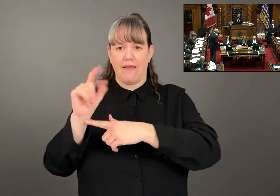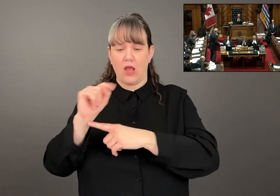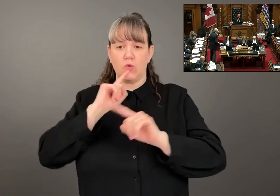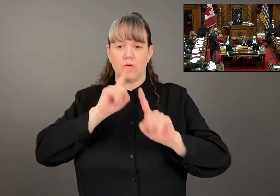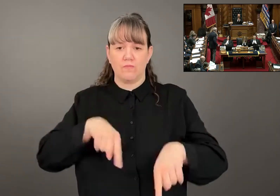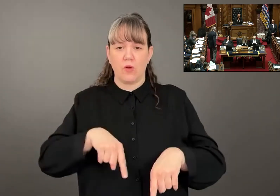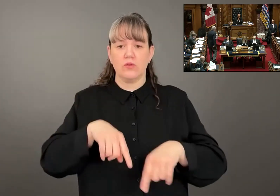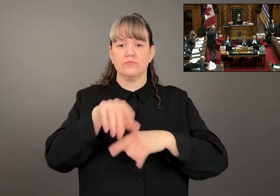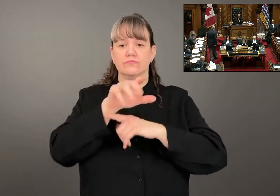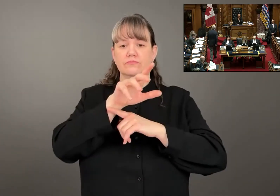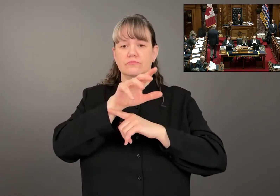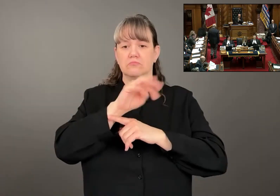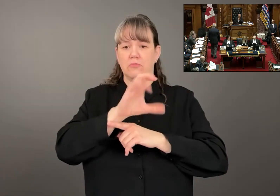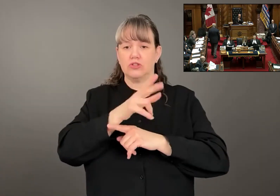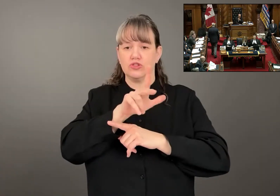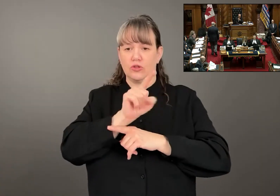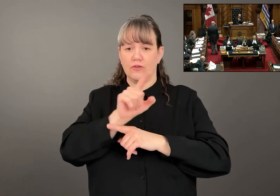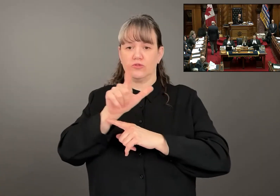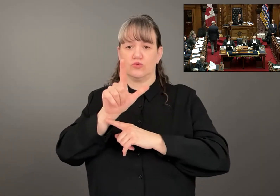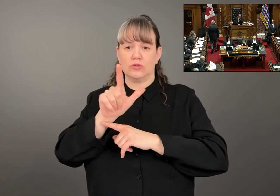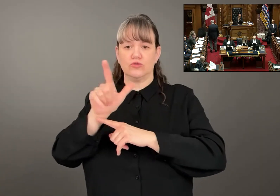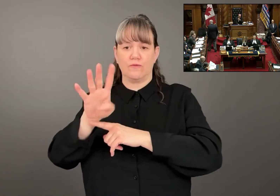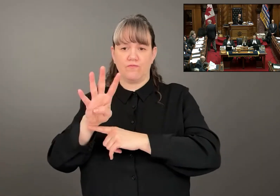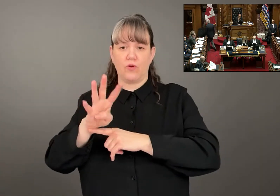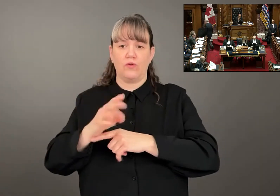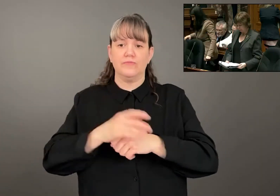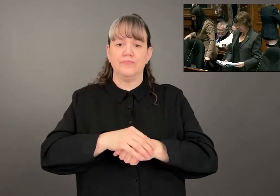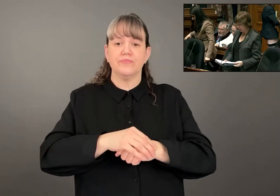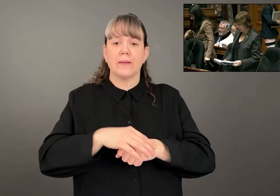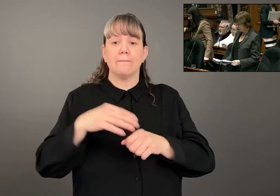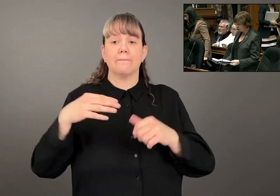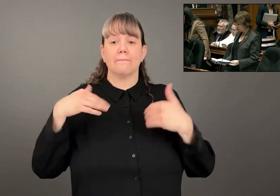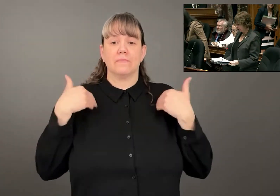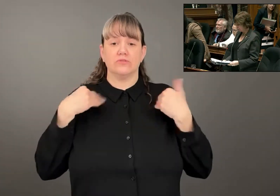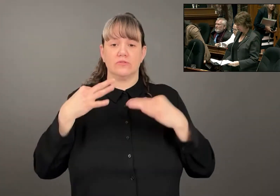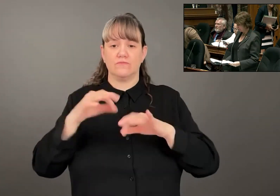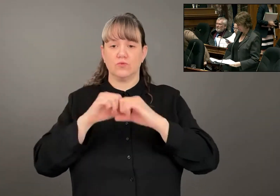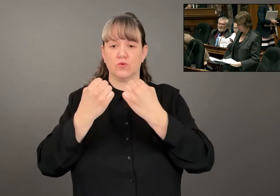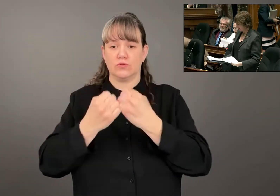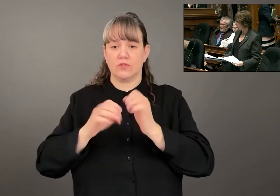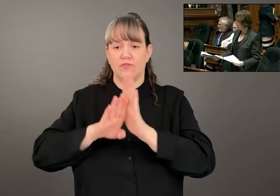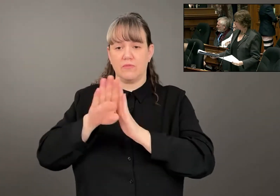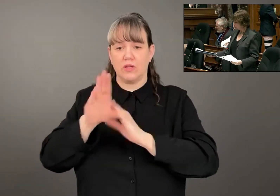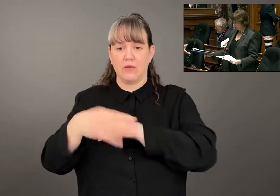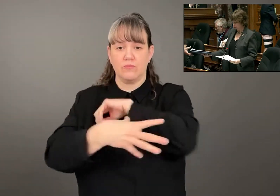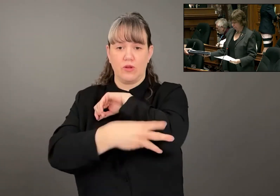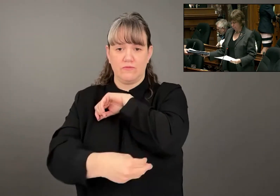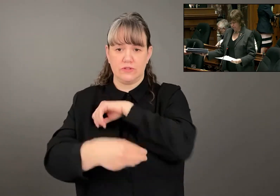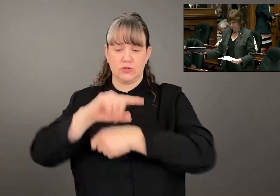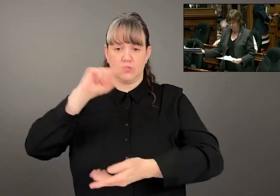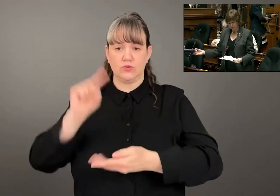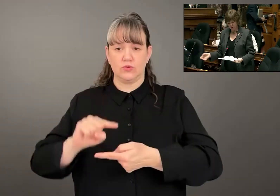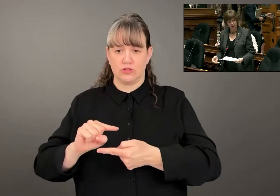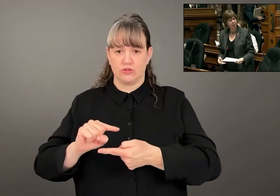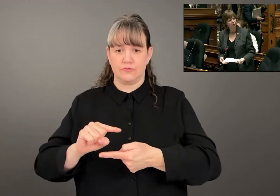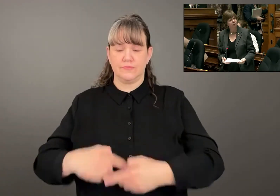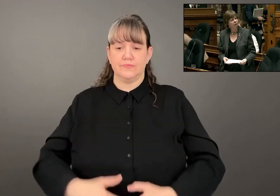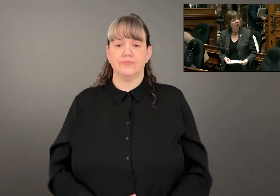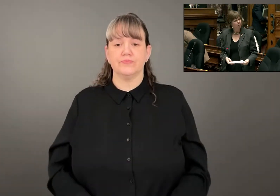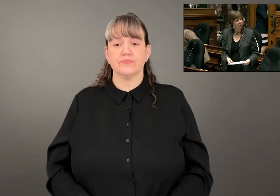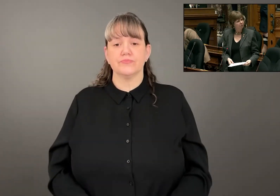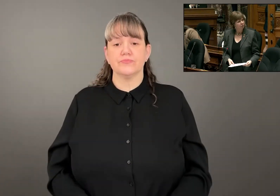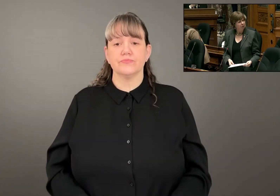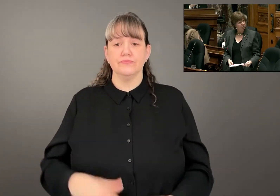Reduction. Mr. Speaker, I have the honour to table today the 2023 annual report for British